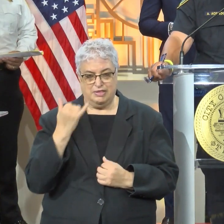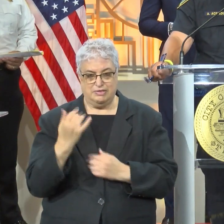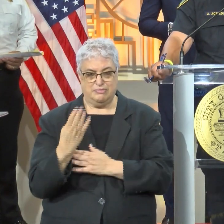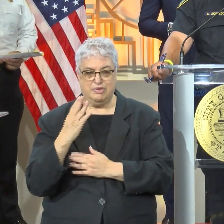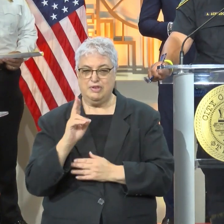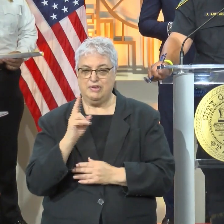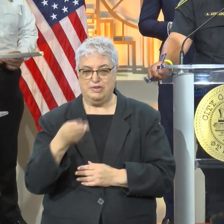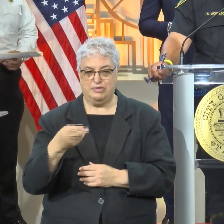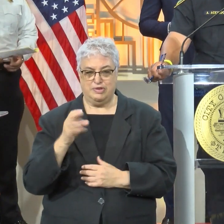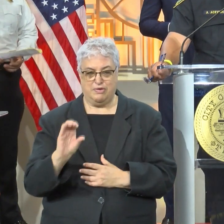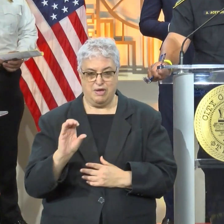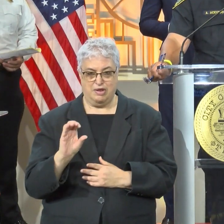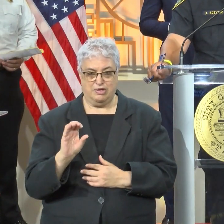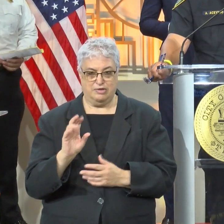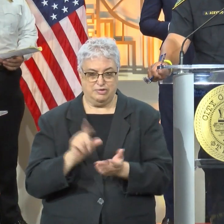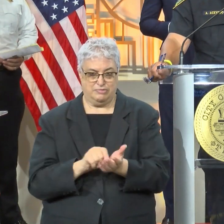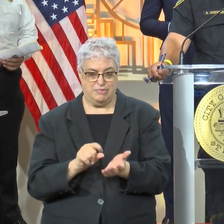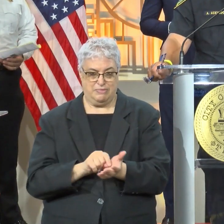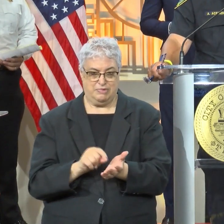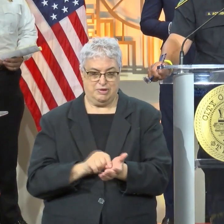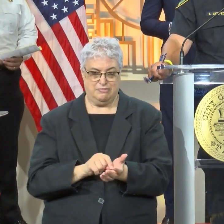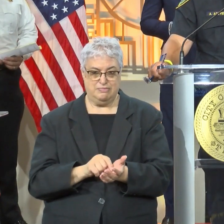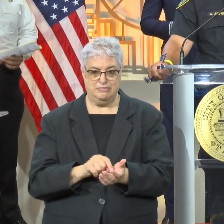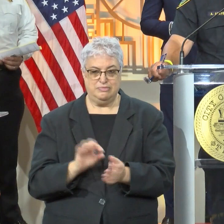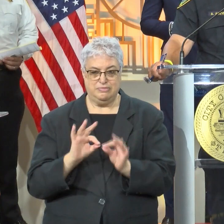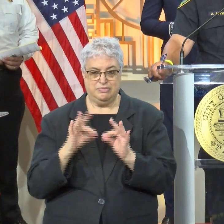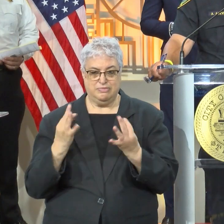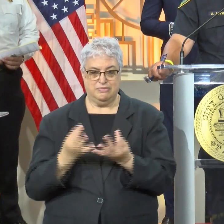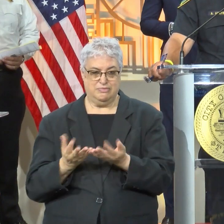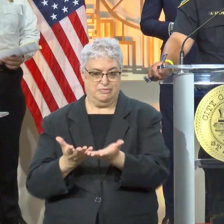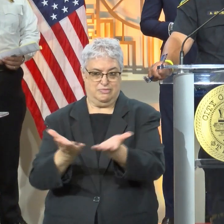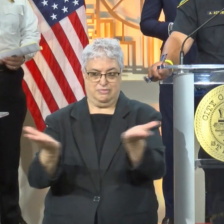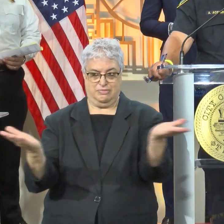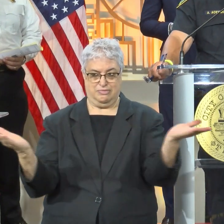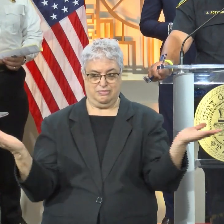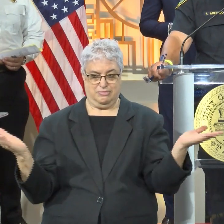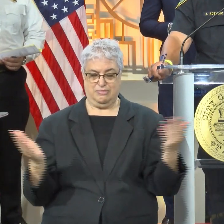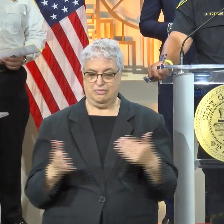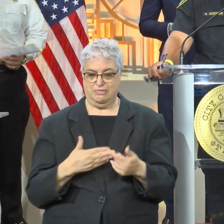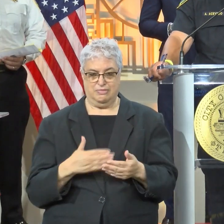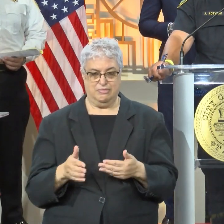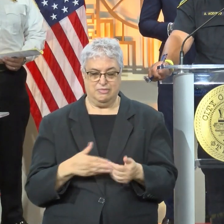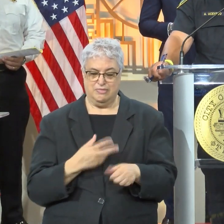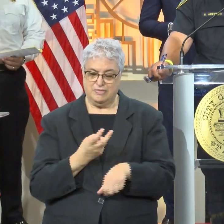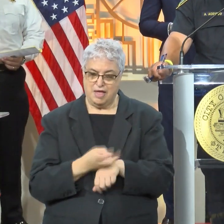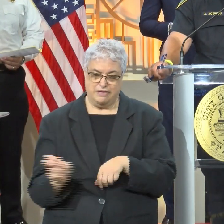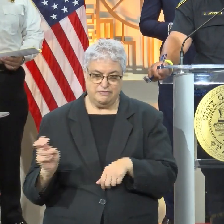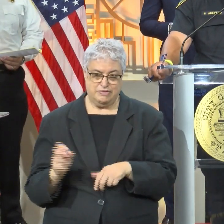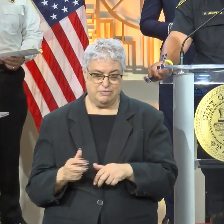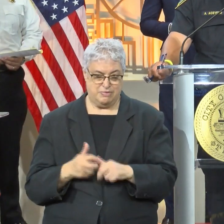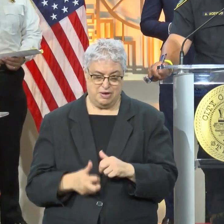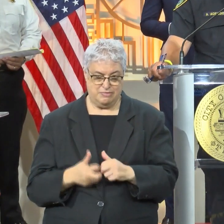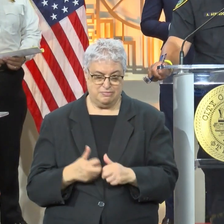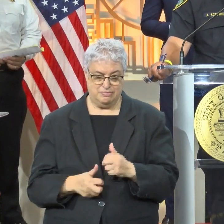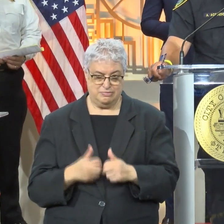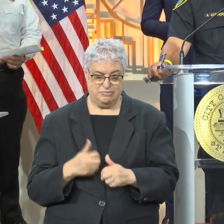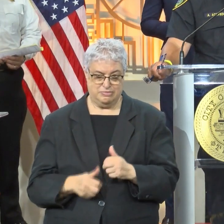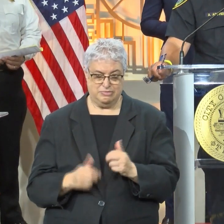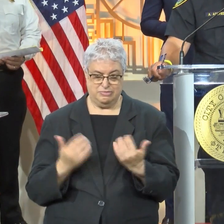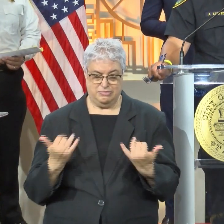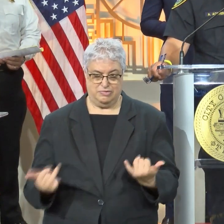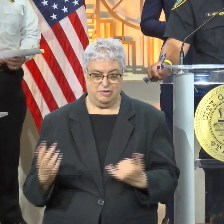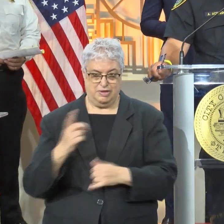in the Houston Chronicle, to the families out there. Just remember, no matter how tough the circumstances may seem